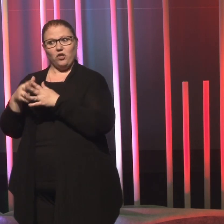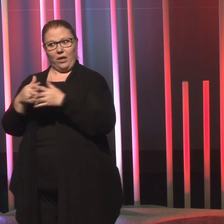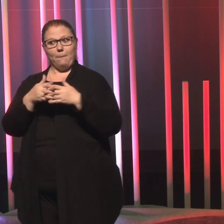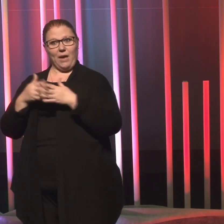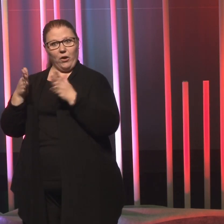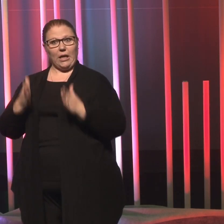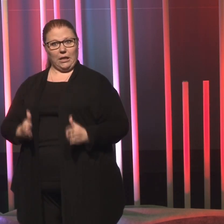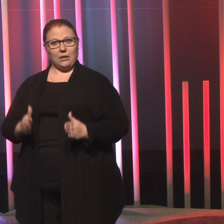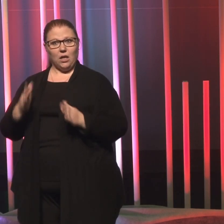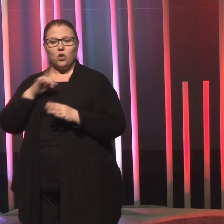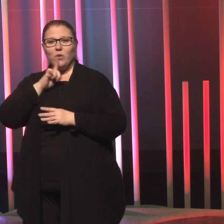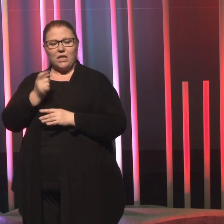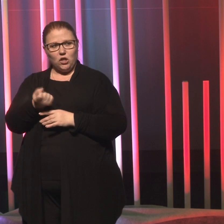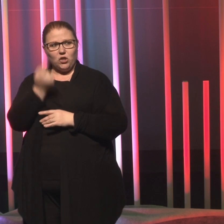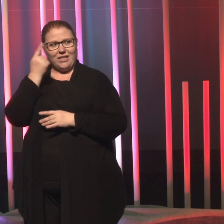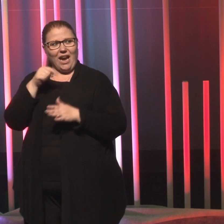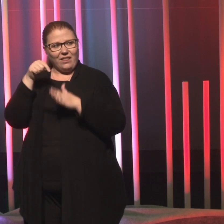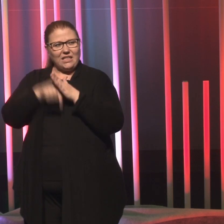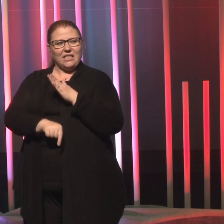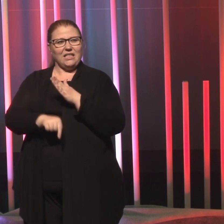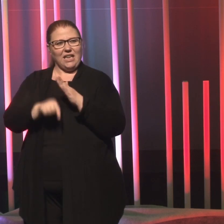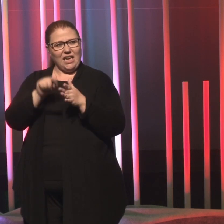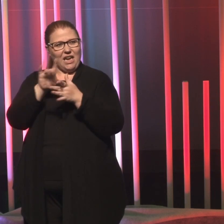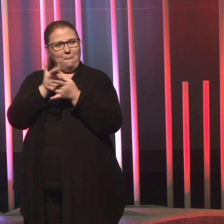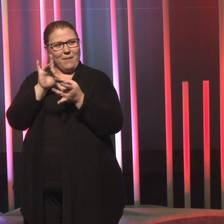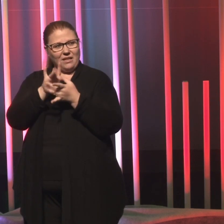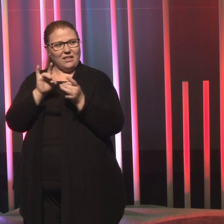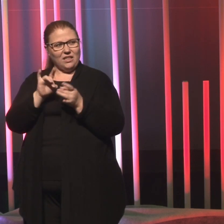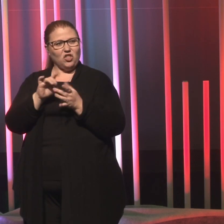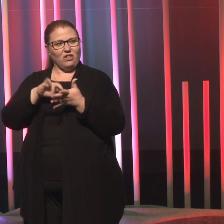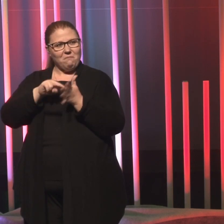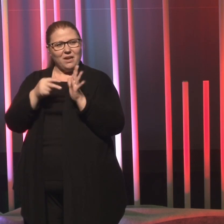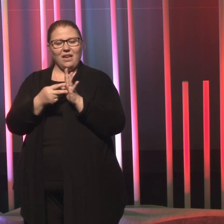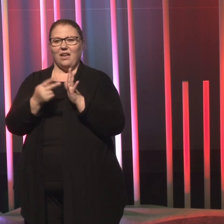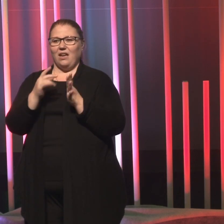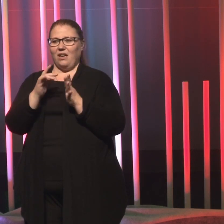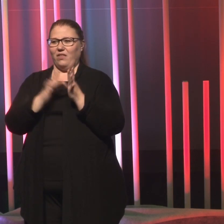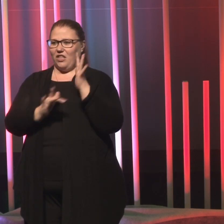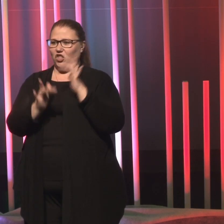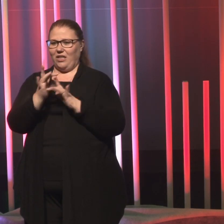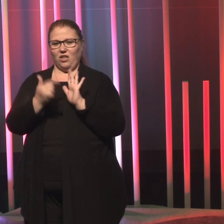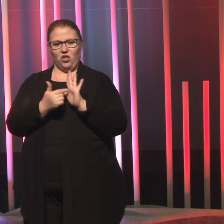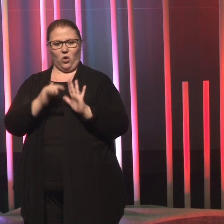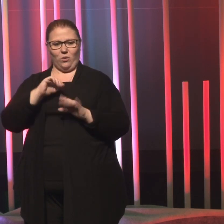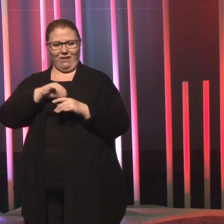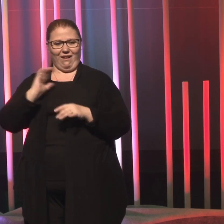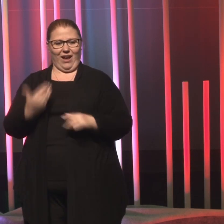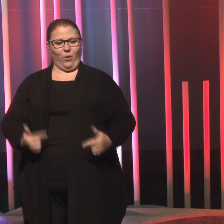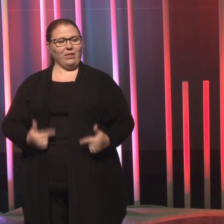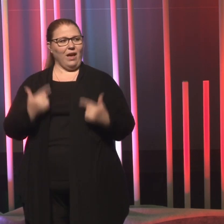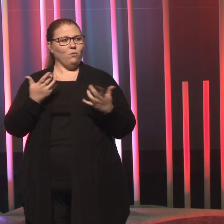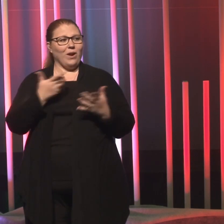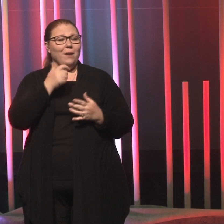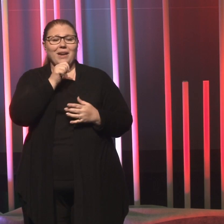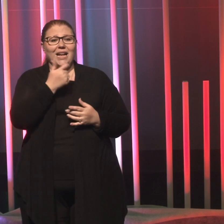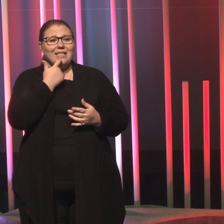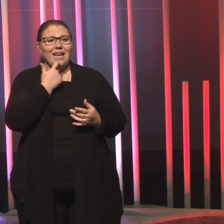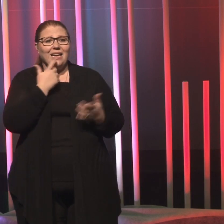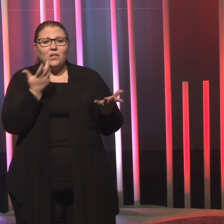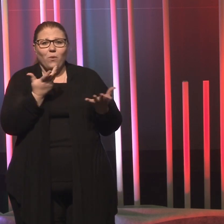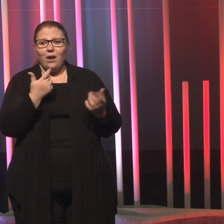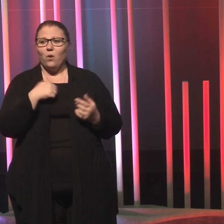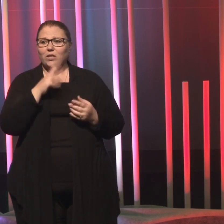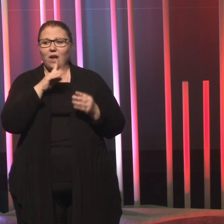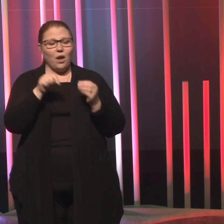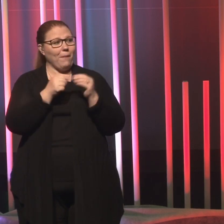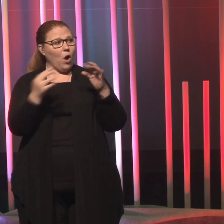of this really deep message and meaning that Jesus produces in our lives. But I want to hear, what I'm not saying is this. We're going to be talking